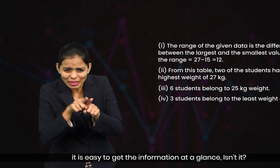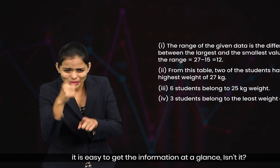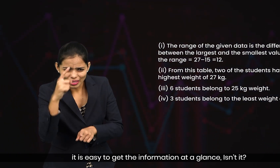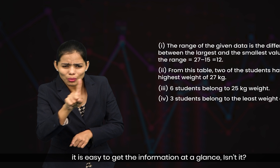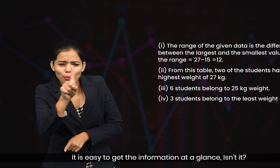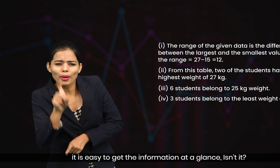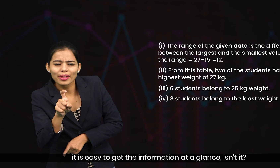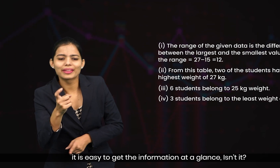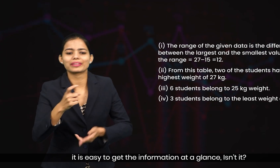it?